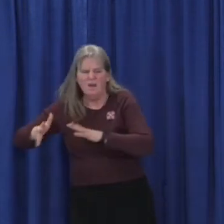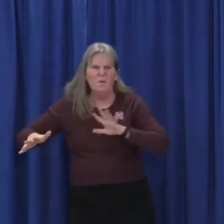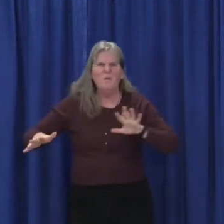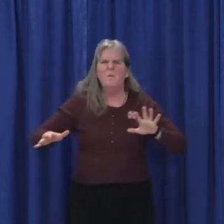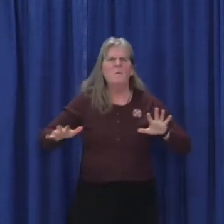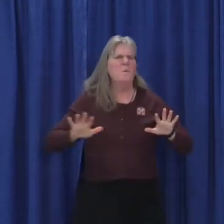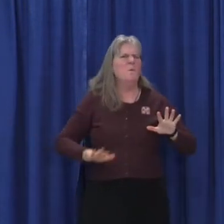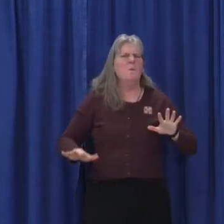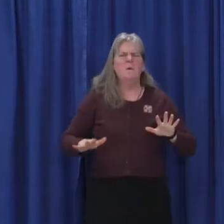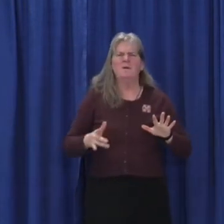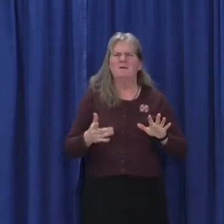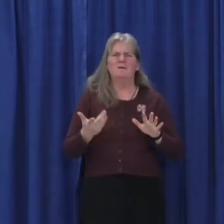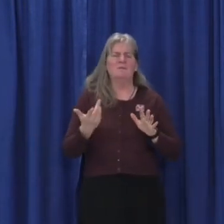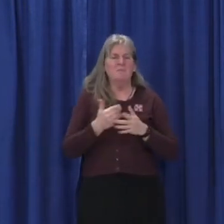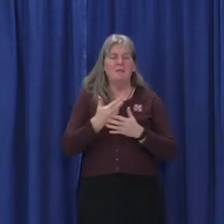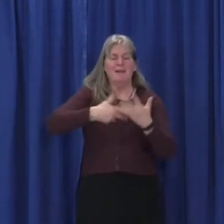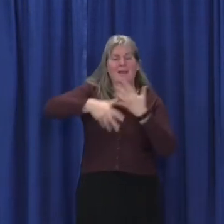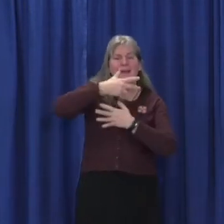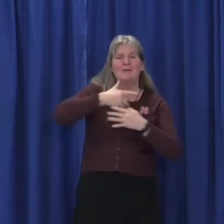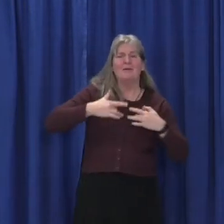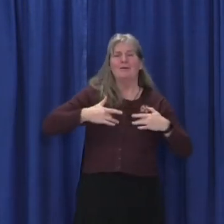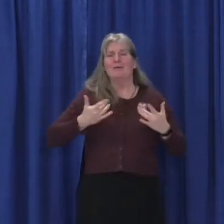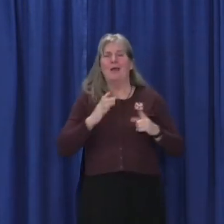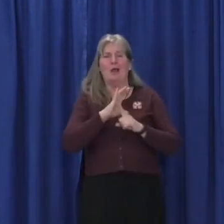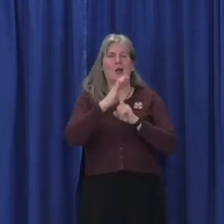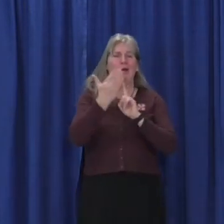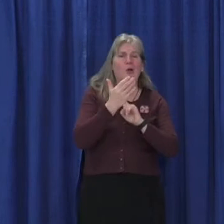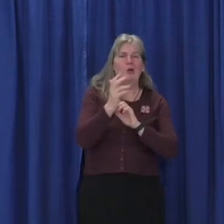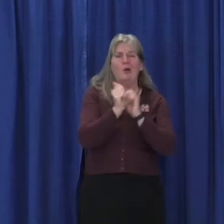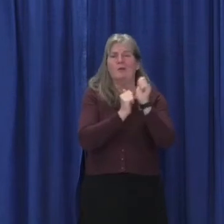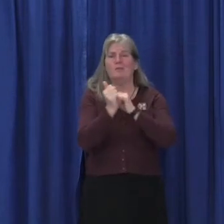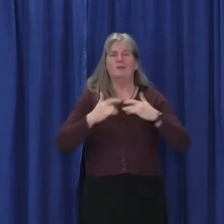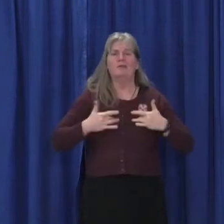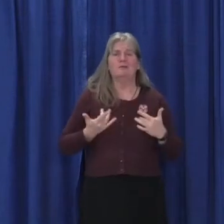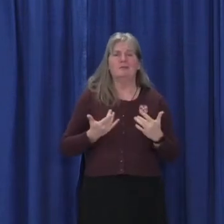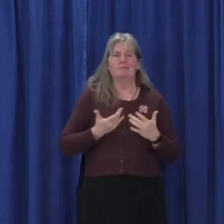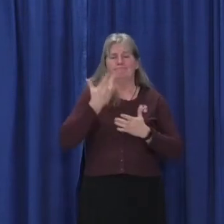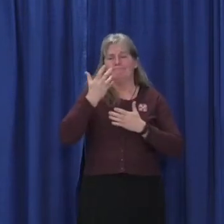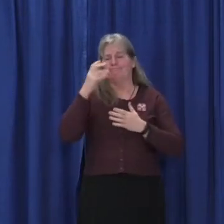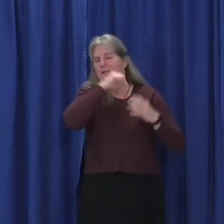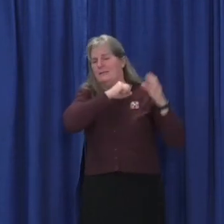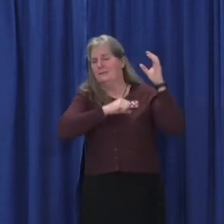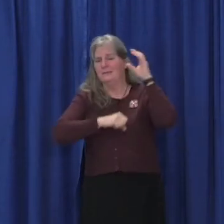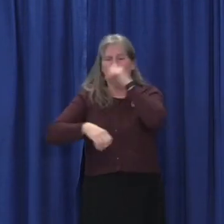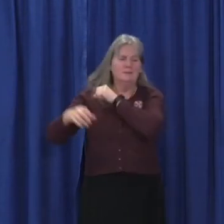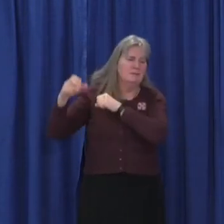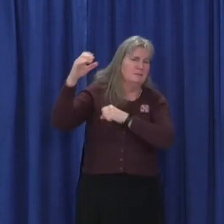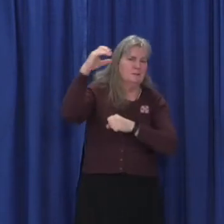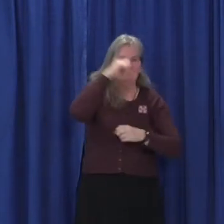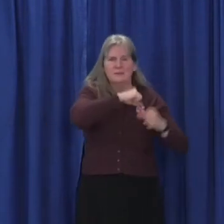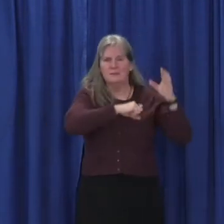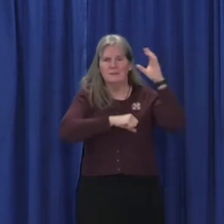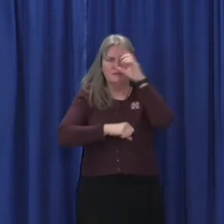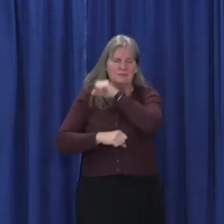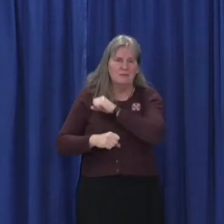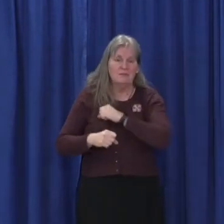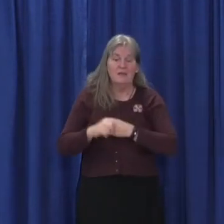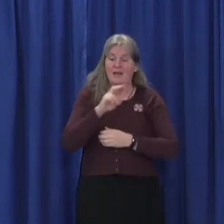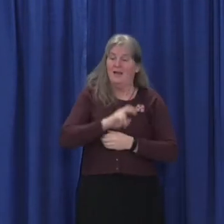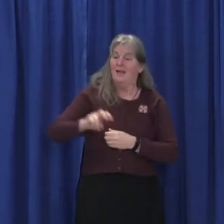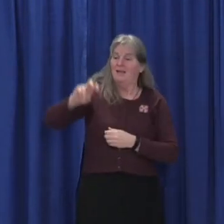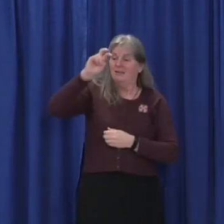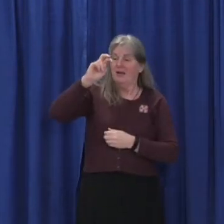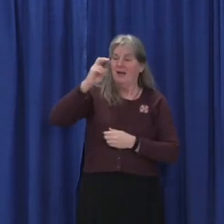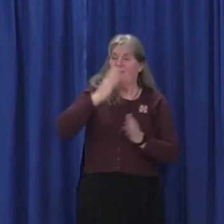have made you miss social, cultural, and sporting events. Many have made the decision to change their travel